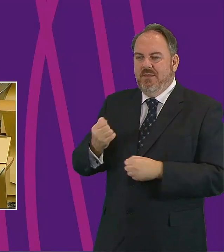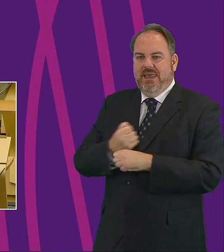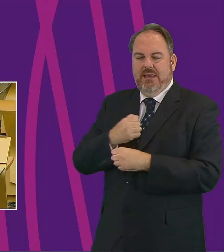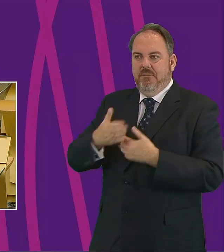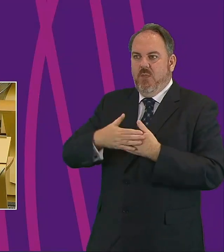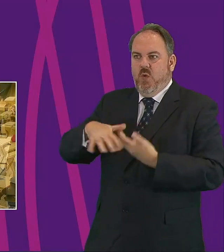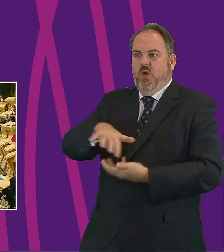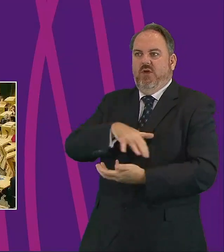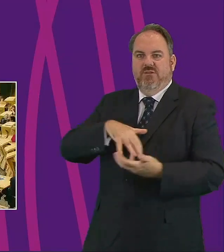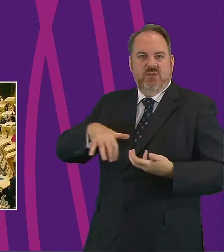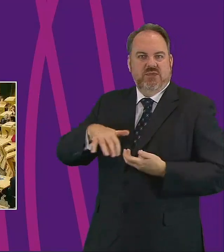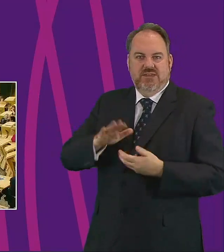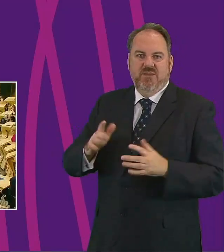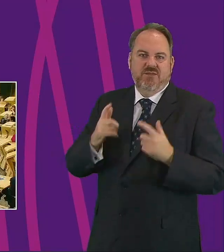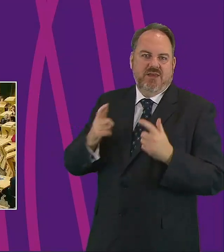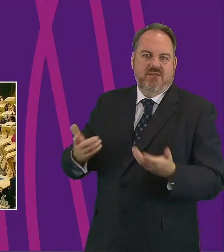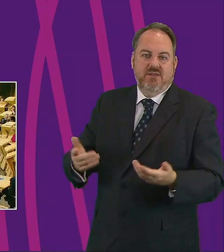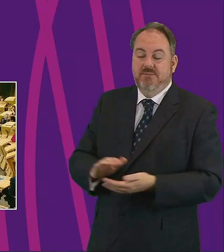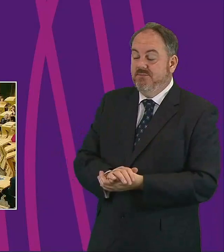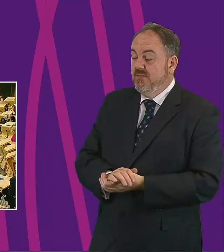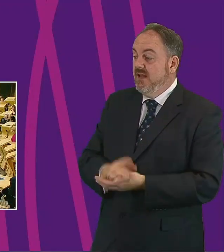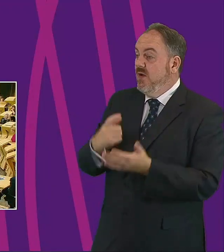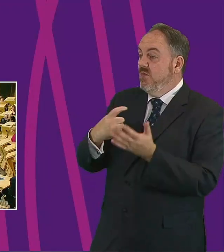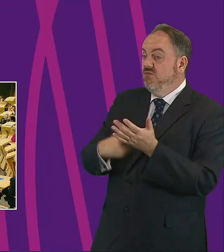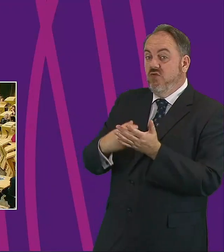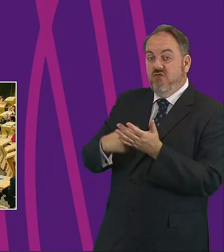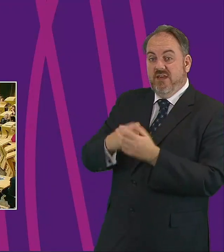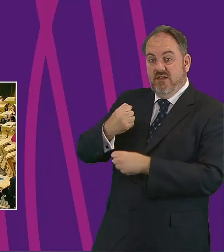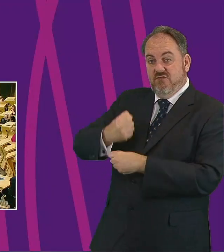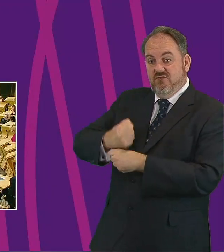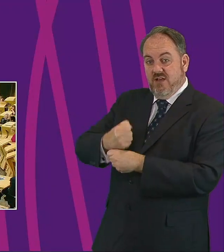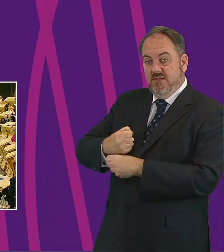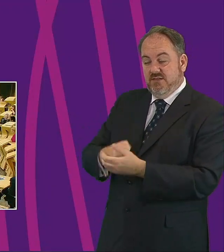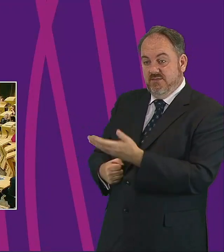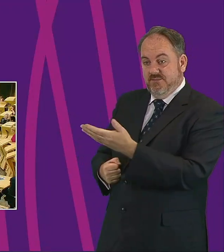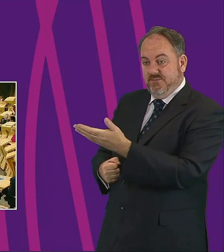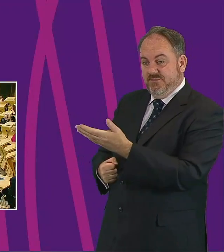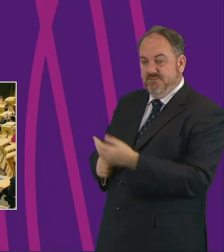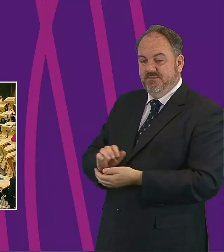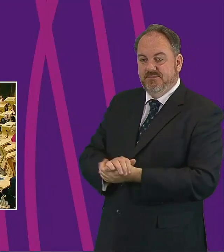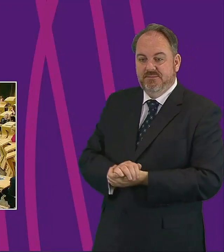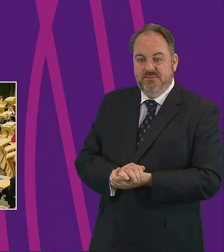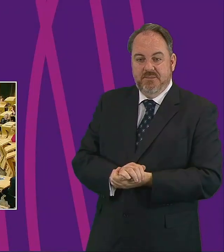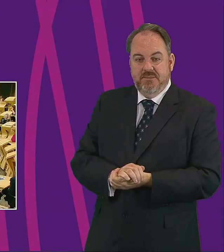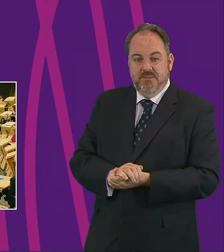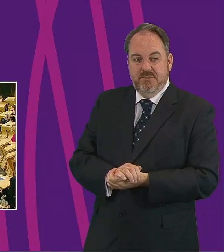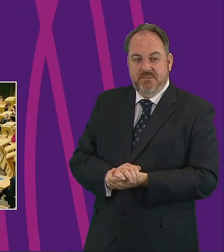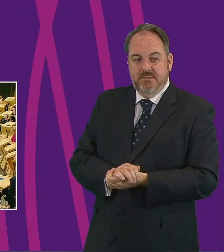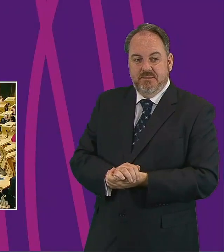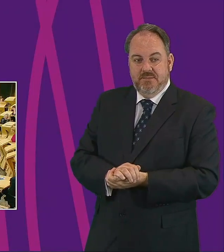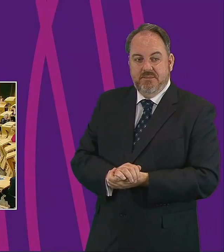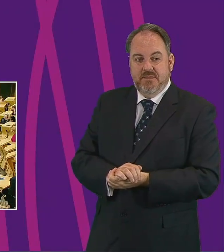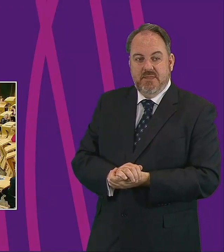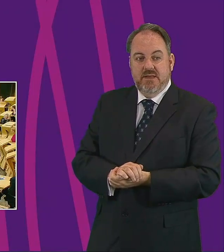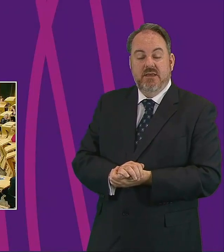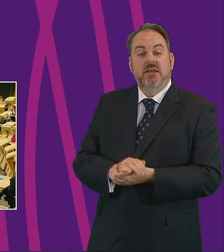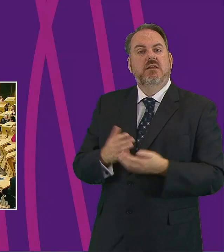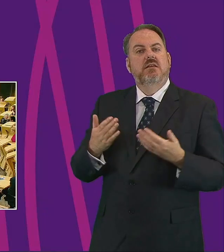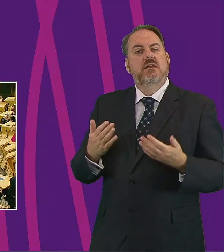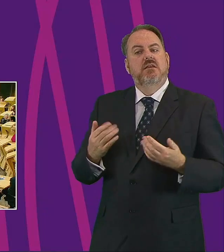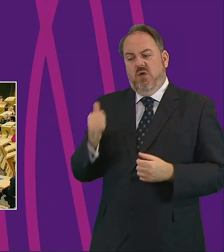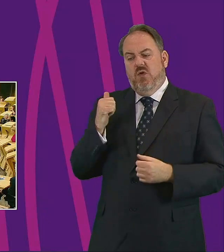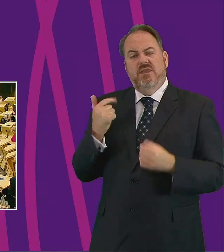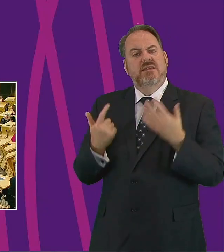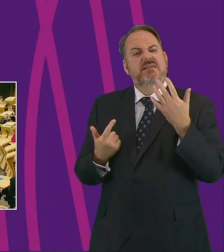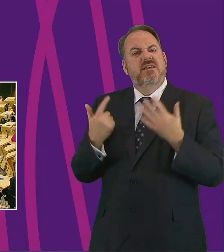that. Rhoda Grant to be followed by Stuart McMillan. Thank you, Presiding Officer. On 17th June, I raised the issue of